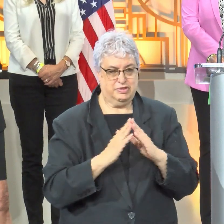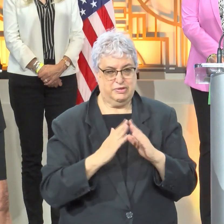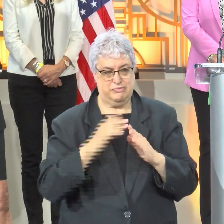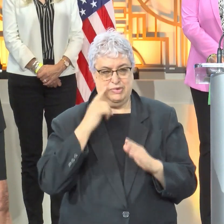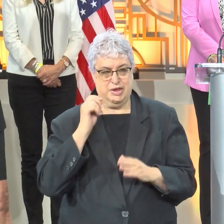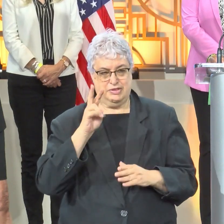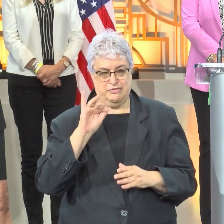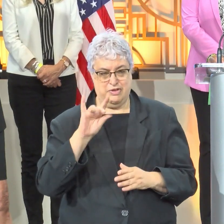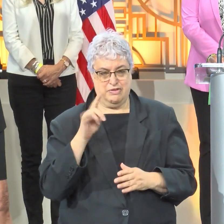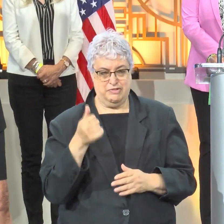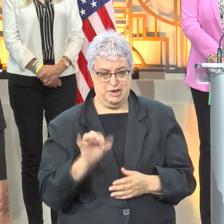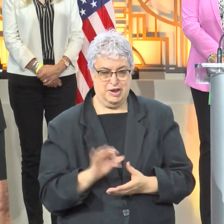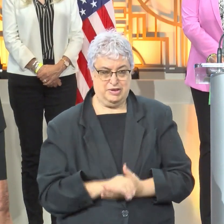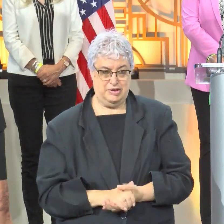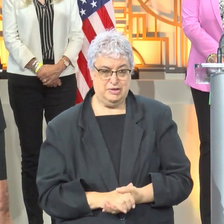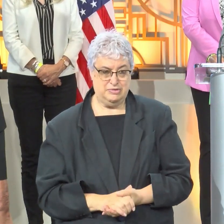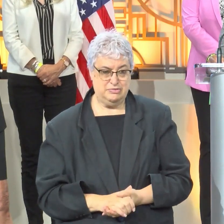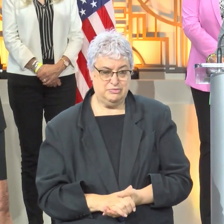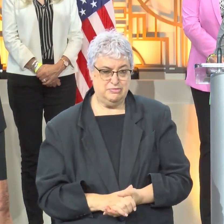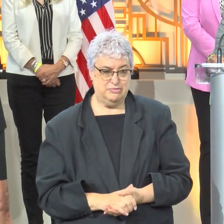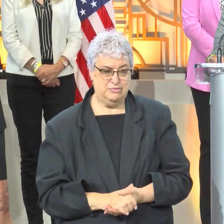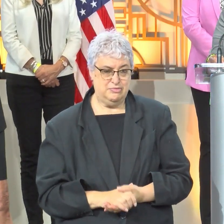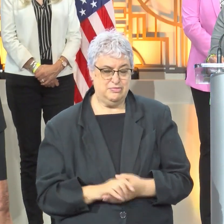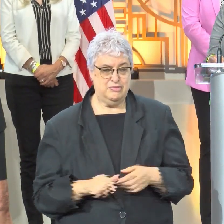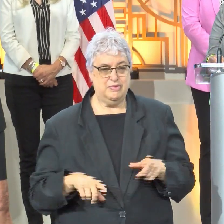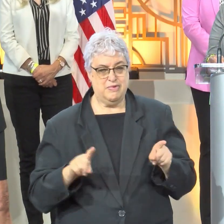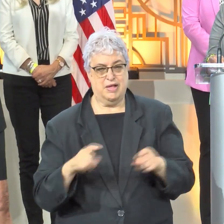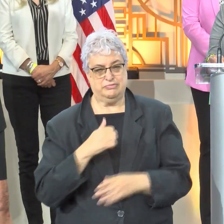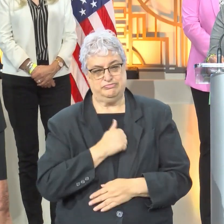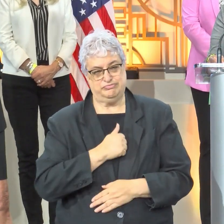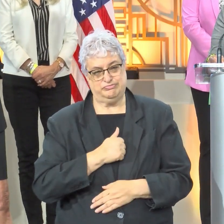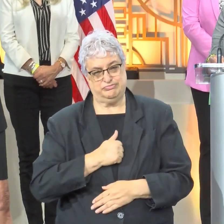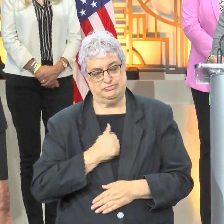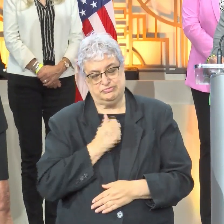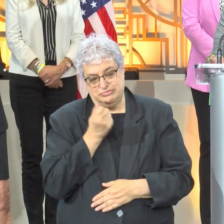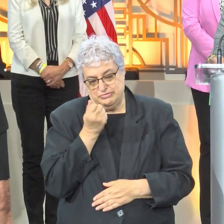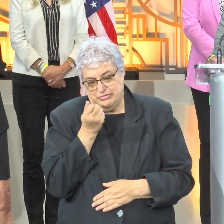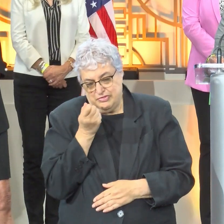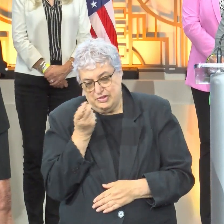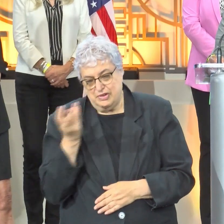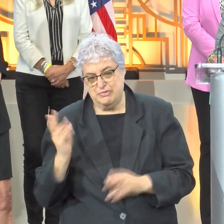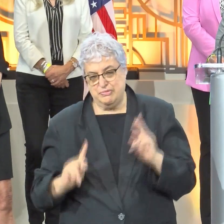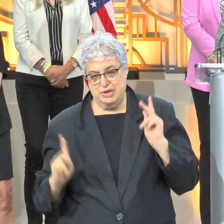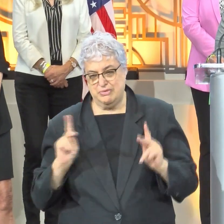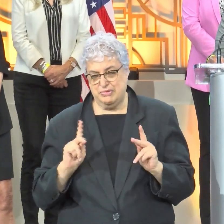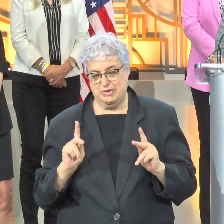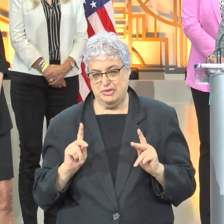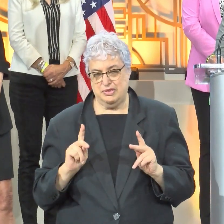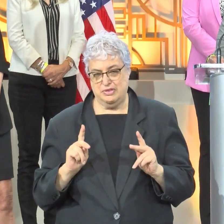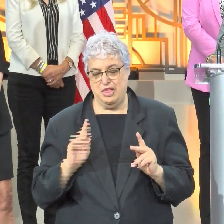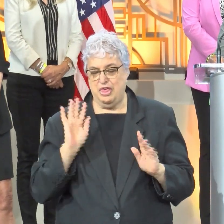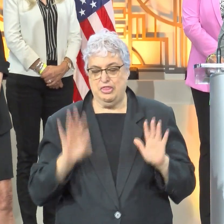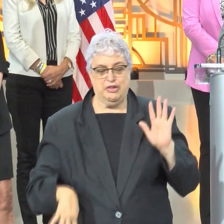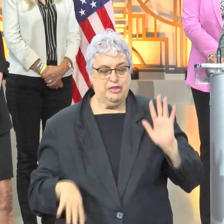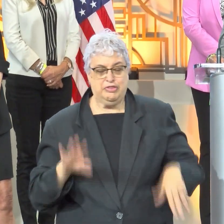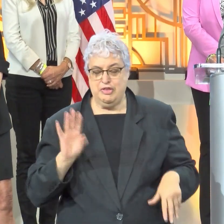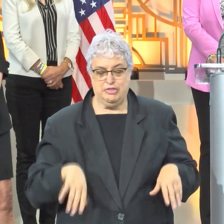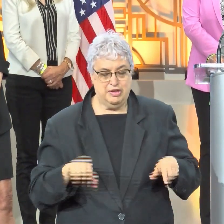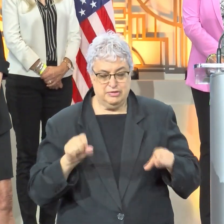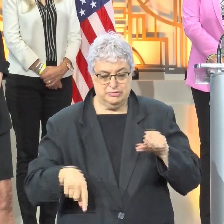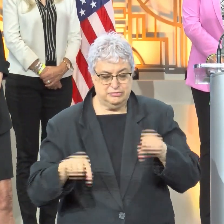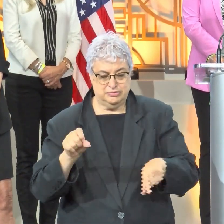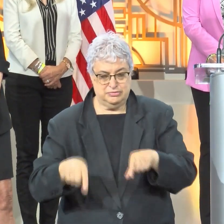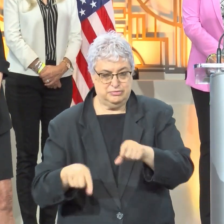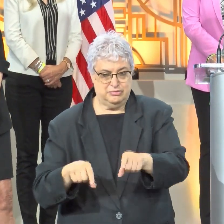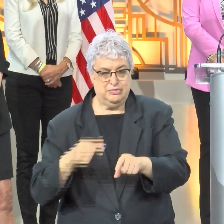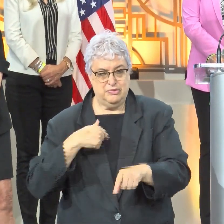of COVID-19. And while it is unfortunate that a few people have been irresponsible handling their waste, we